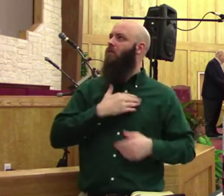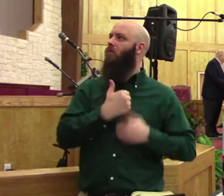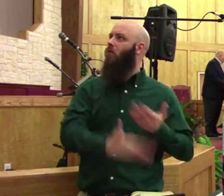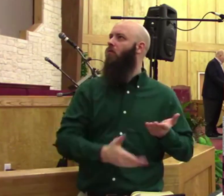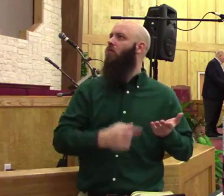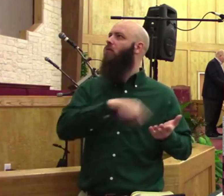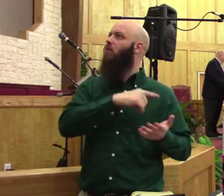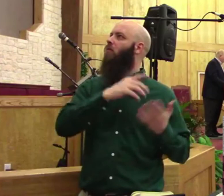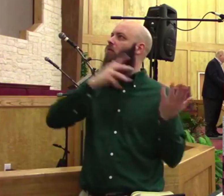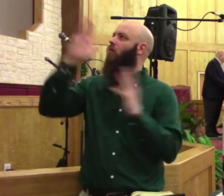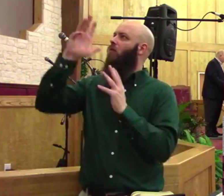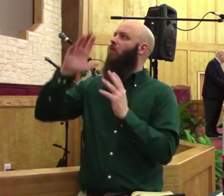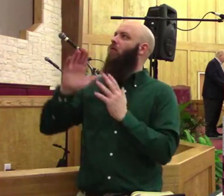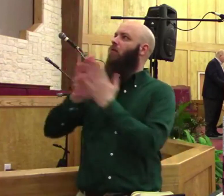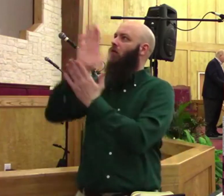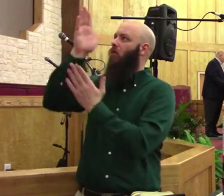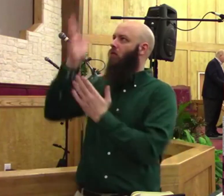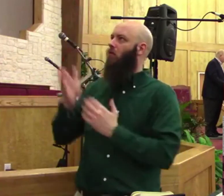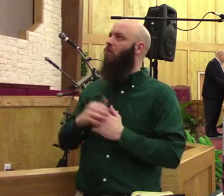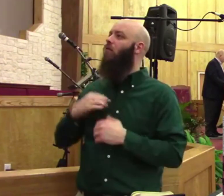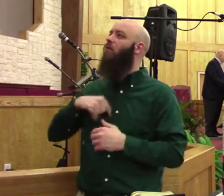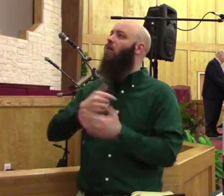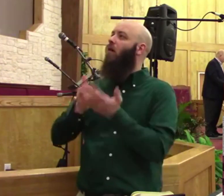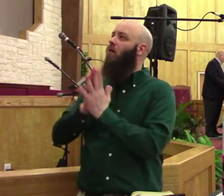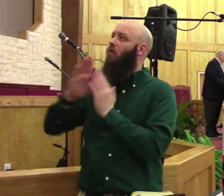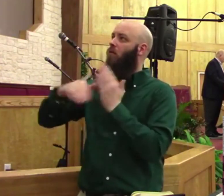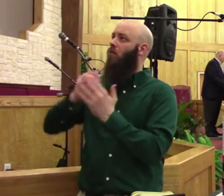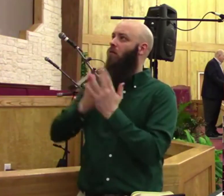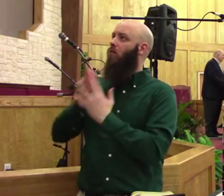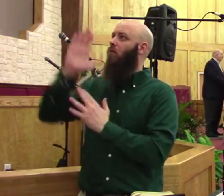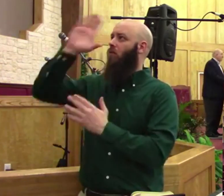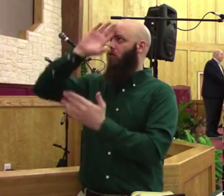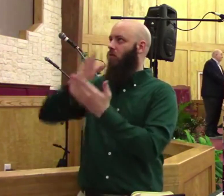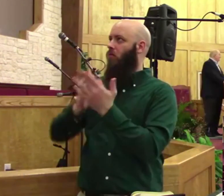with us now, Father. We ask these things in your Son's name. Amen.